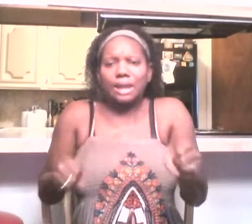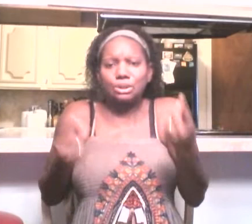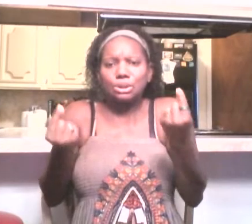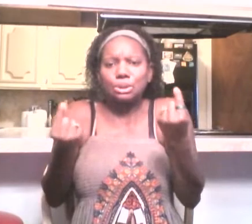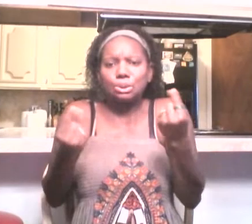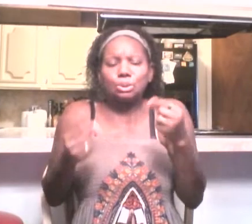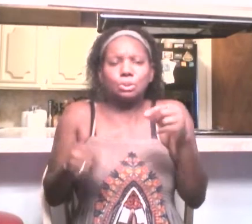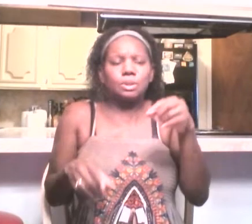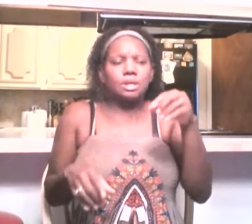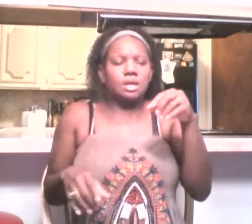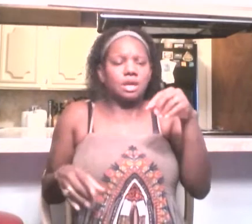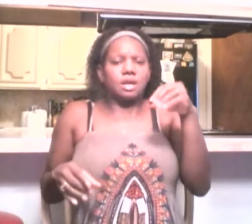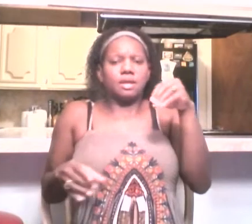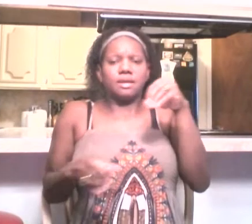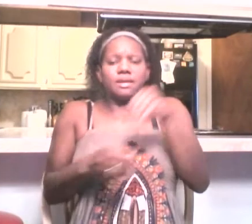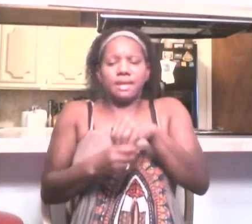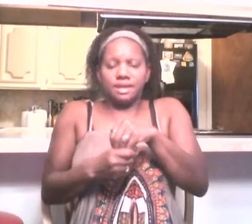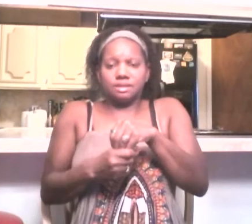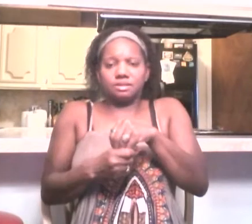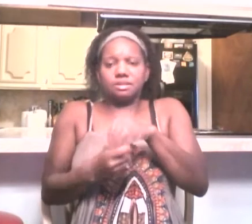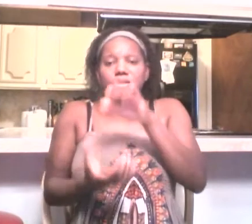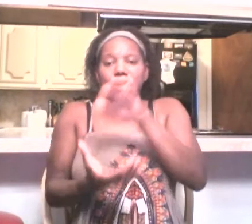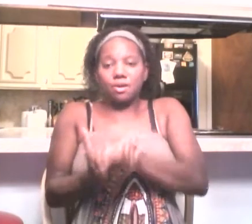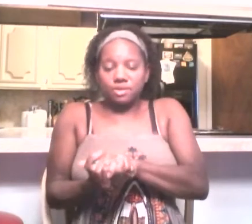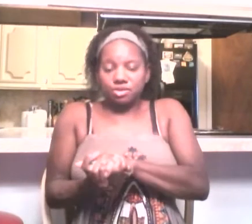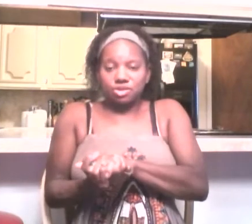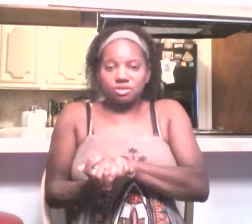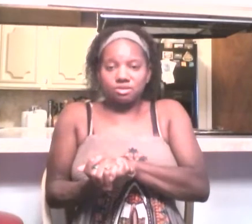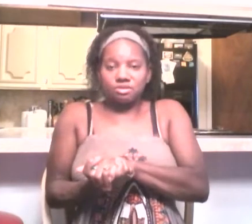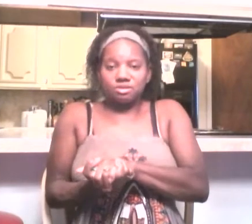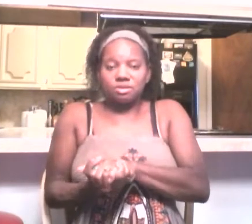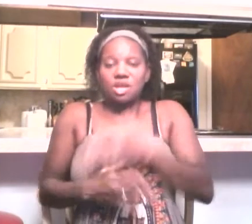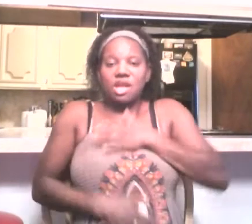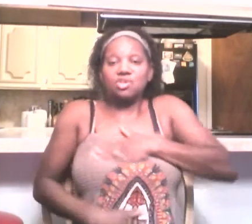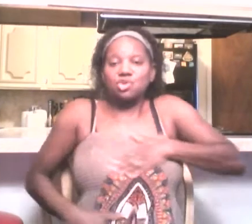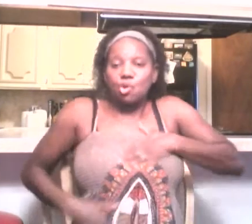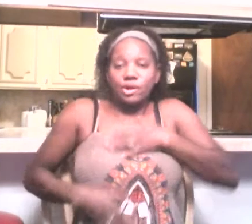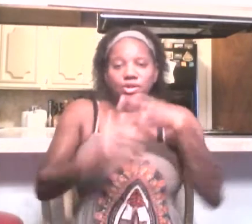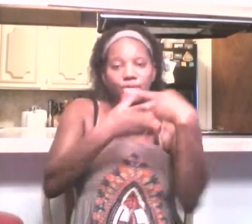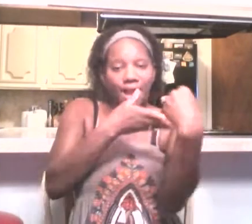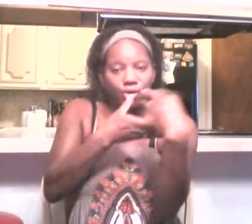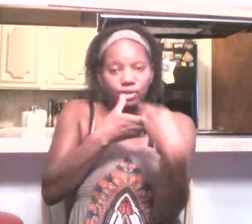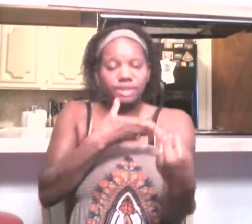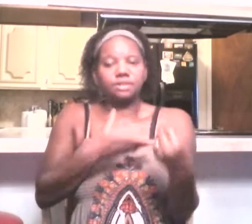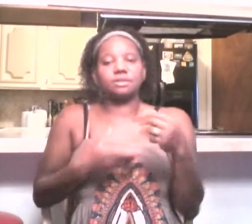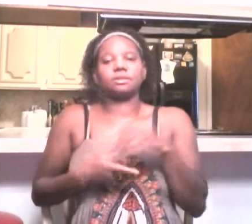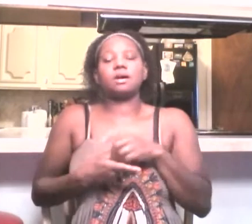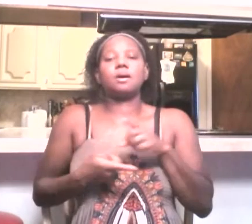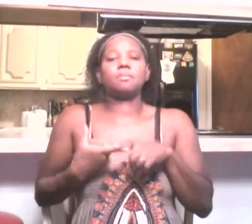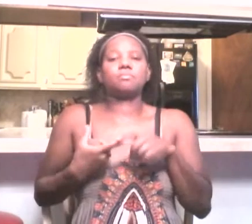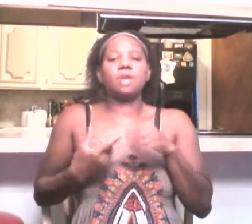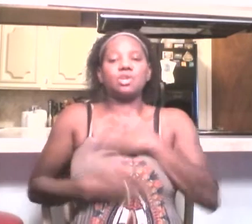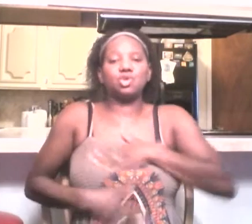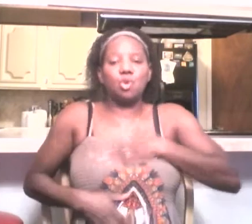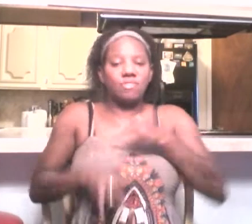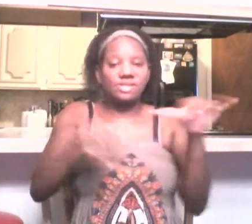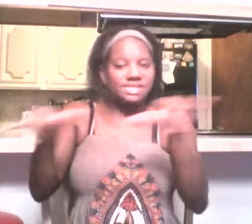do in the marriage. Enjoying your outings, enjoying the